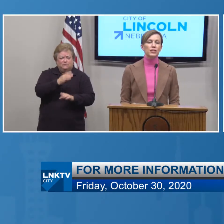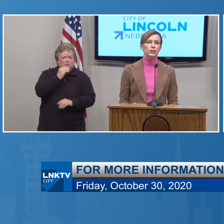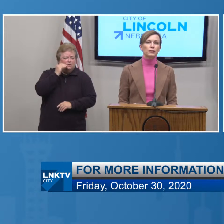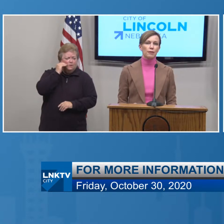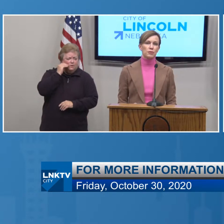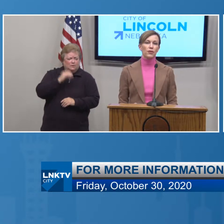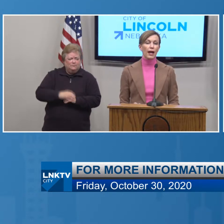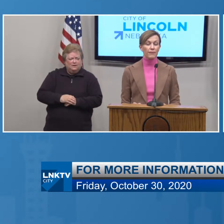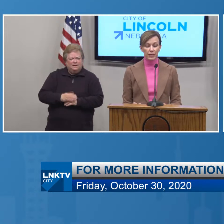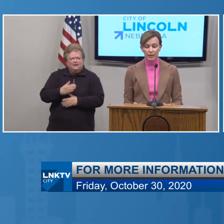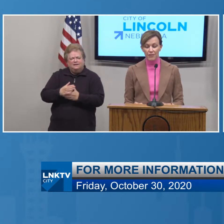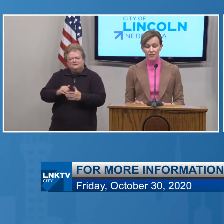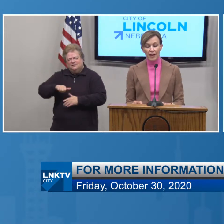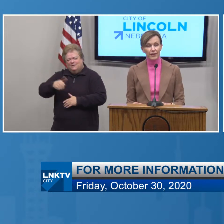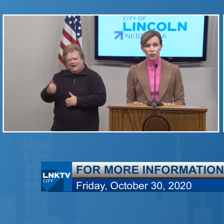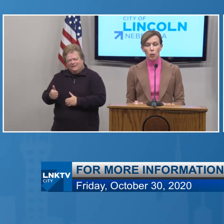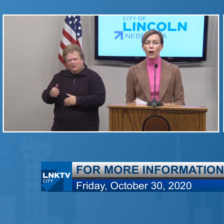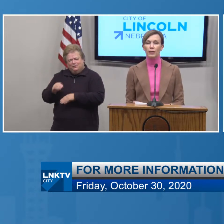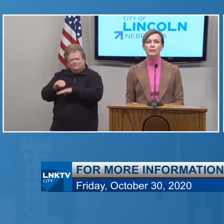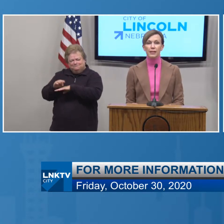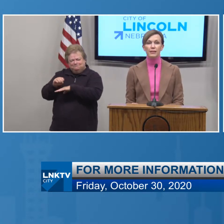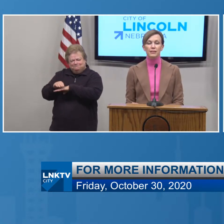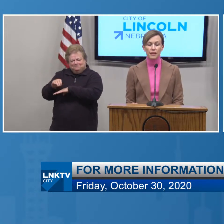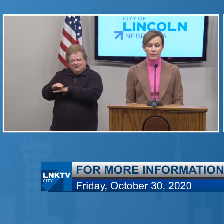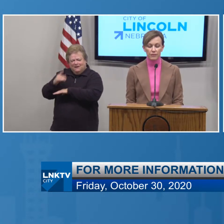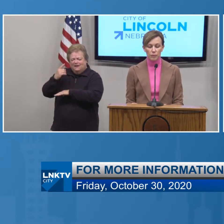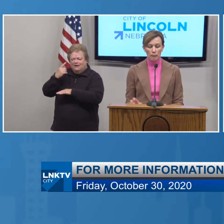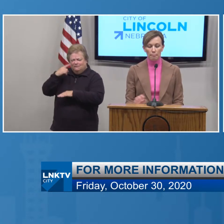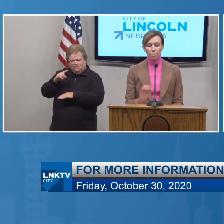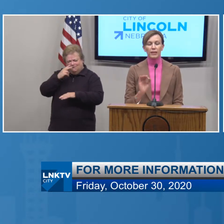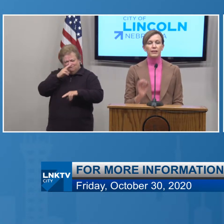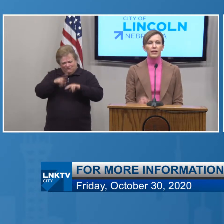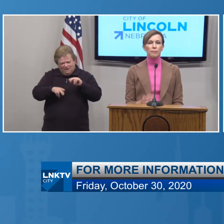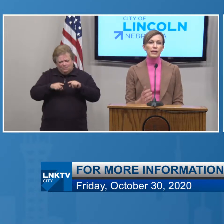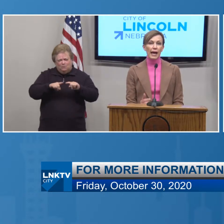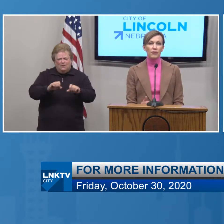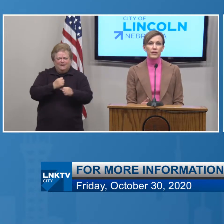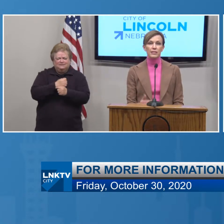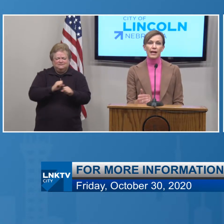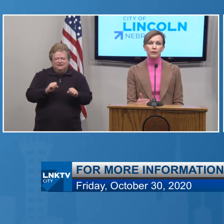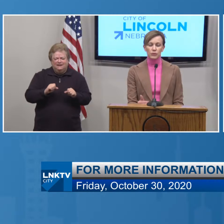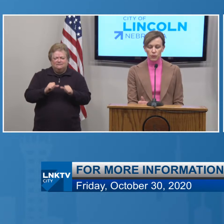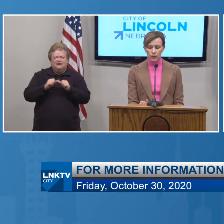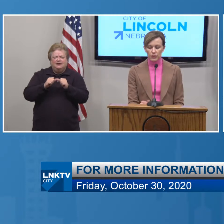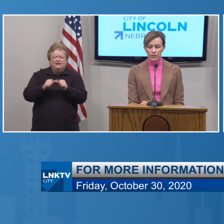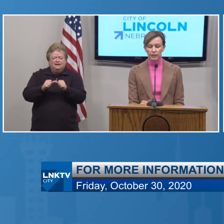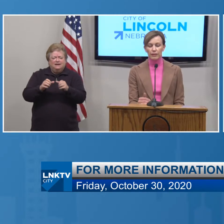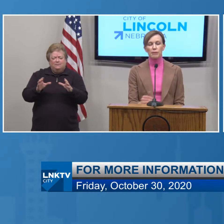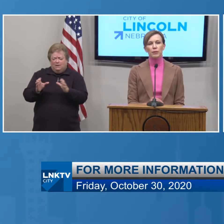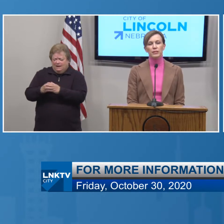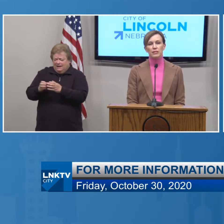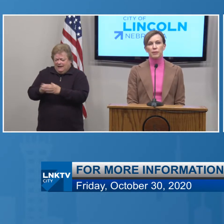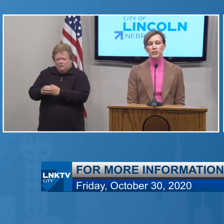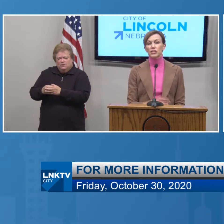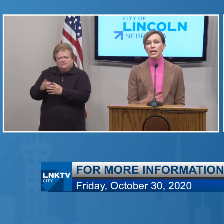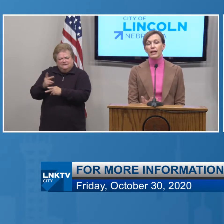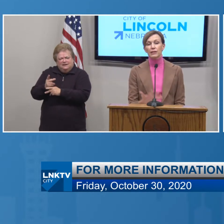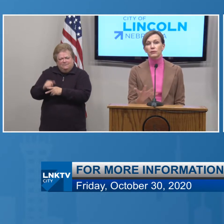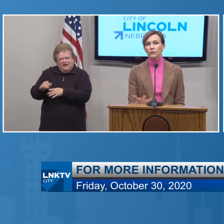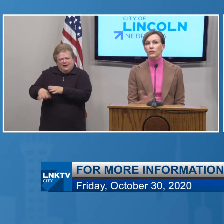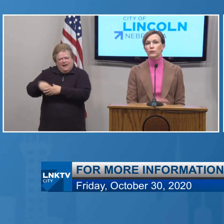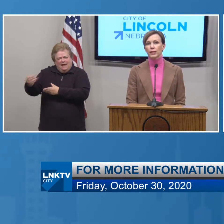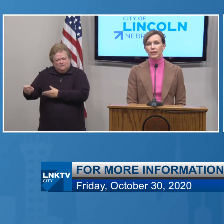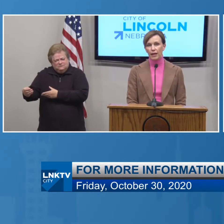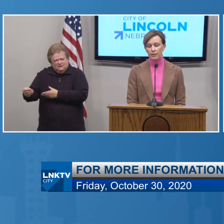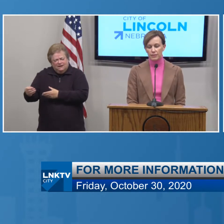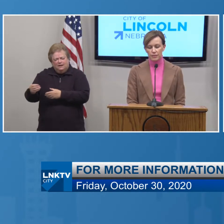here are some additional tips for having fun while staying safe. Keep gatherings outdoors and limit participation to 8